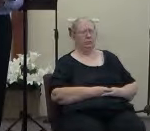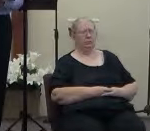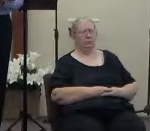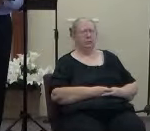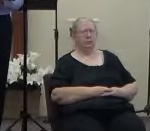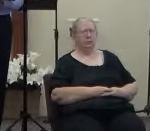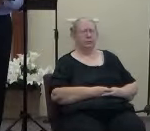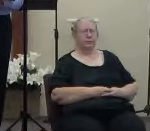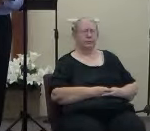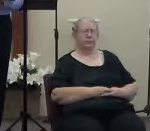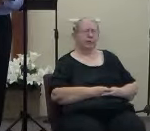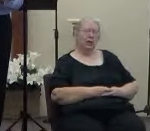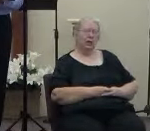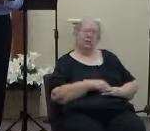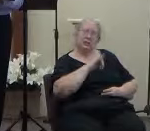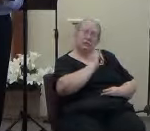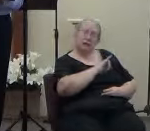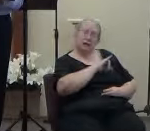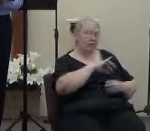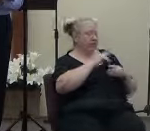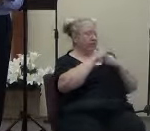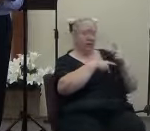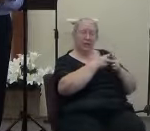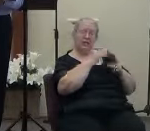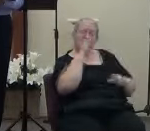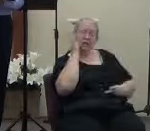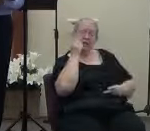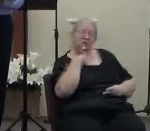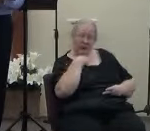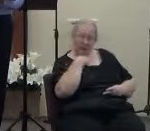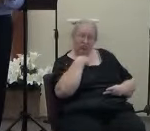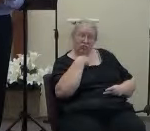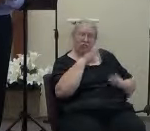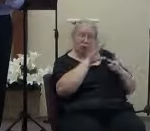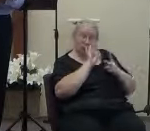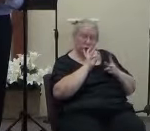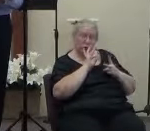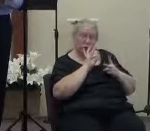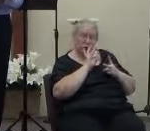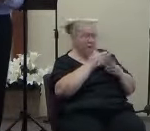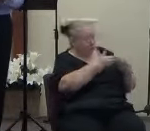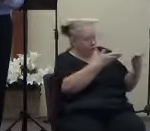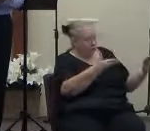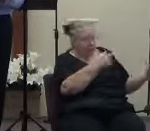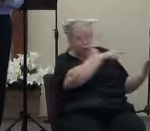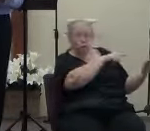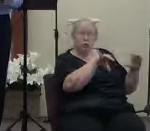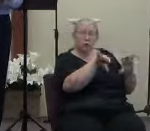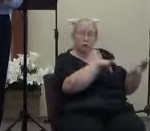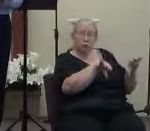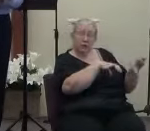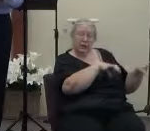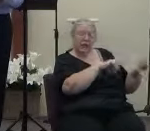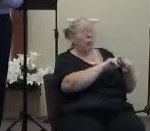Is this the kind of fast I've chosen? He's asking them. This is what you've been doing. Is this what I've asked